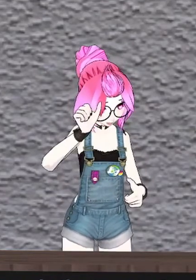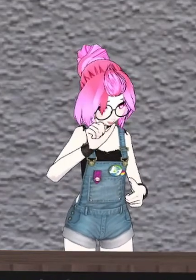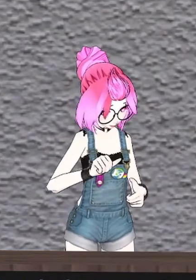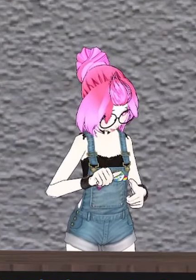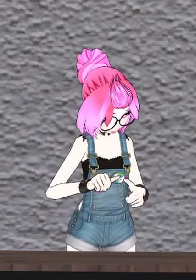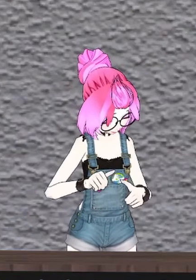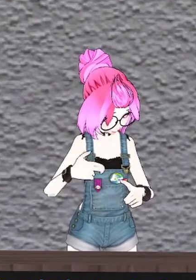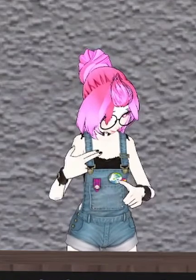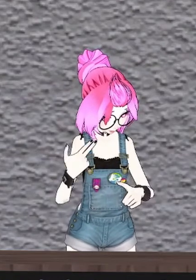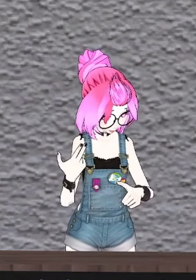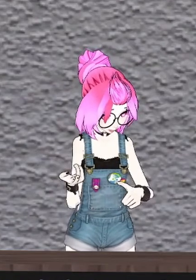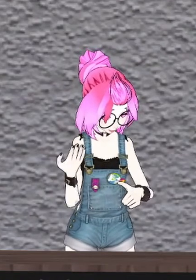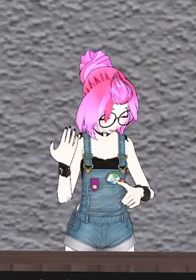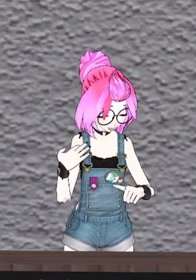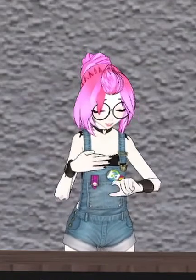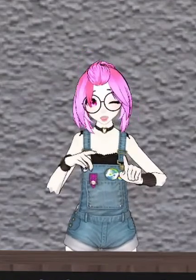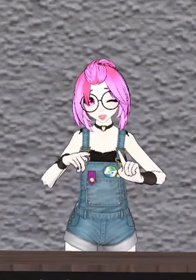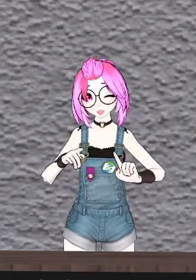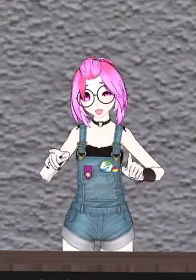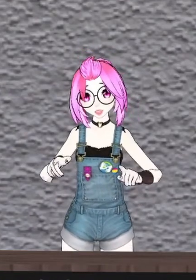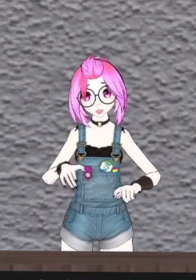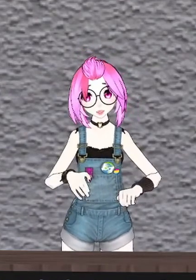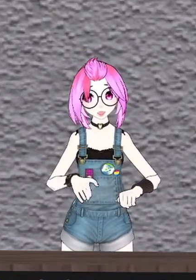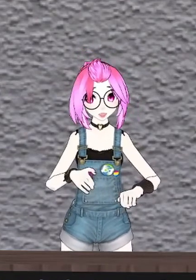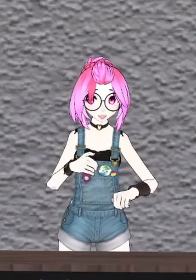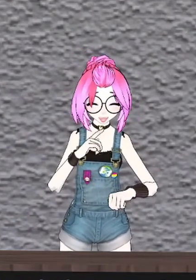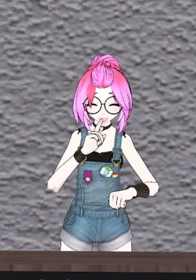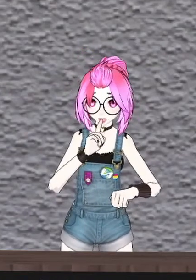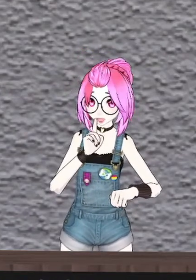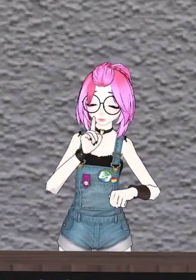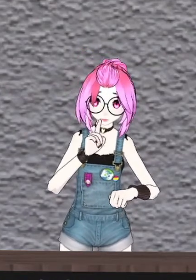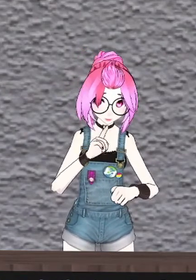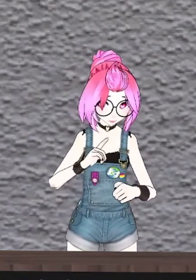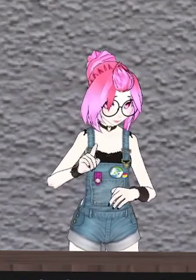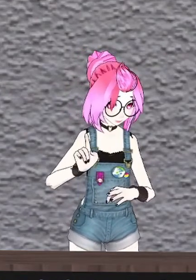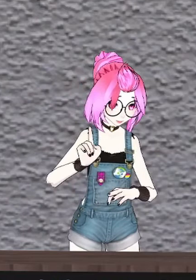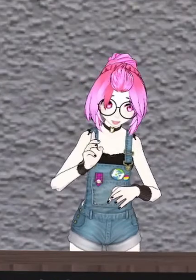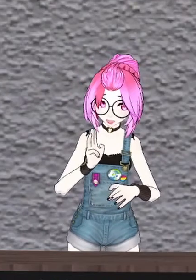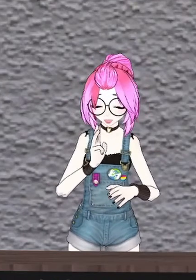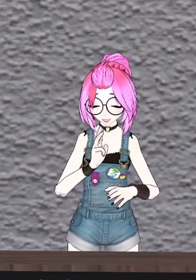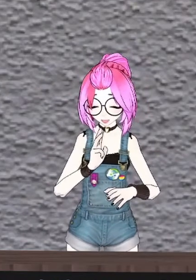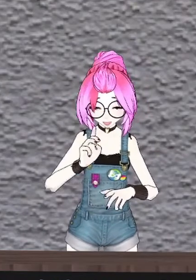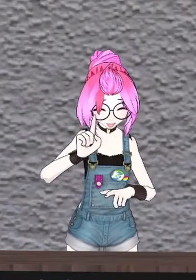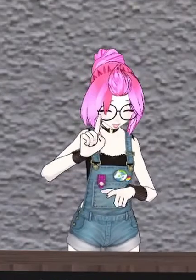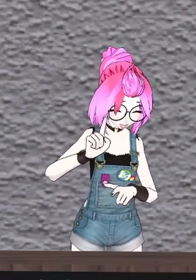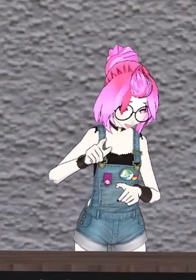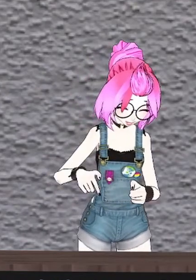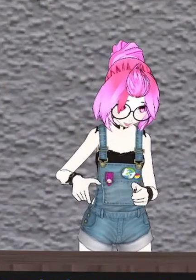other ones that I've seen before, because there are different variations. Hold on, actually I need a glass of water. Give me 1